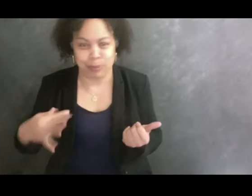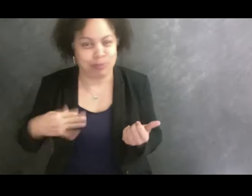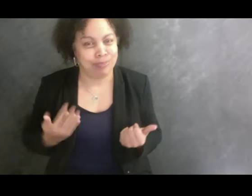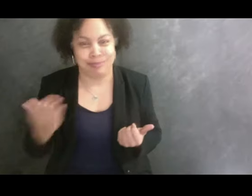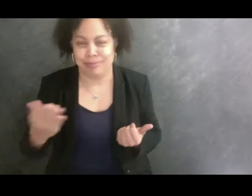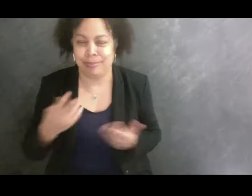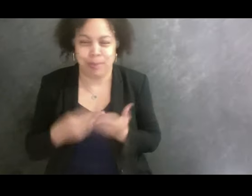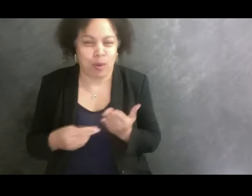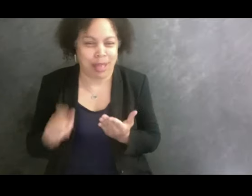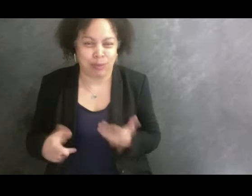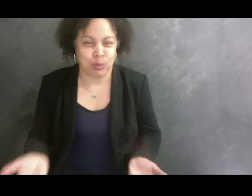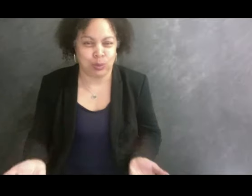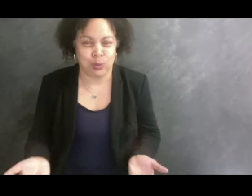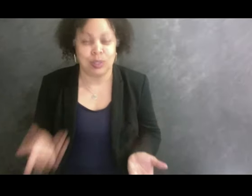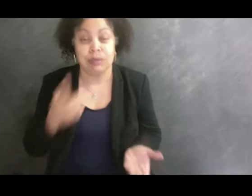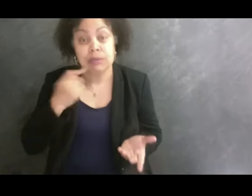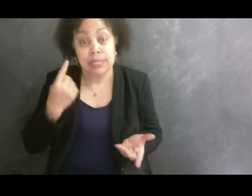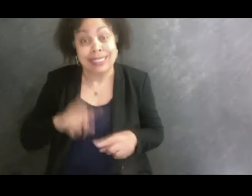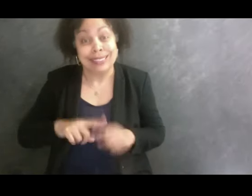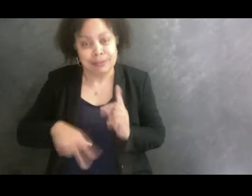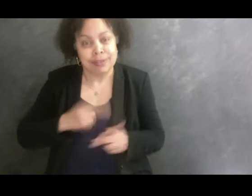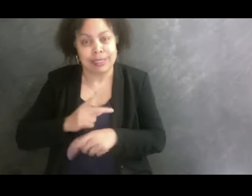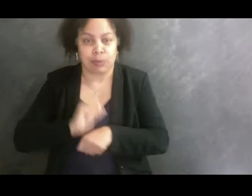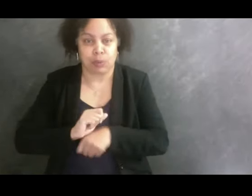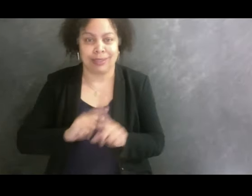us, because as you'll see, the scope of the grants are very different.